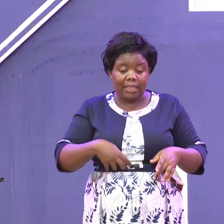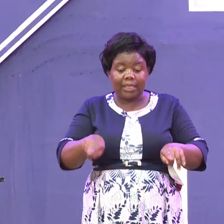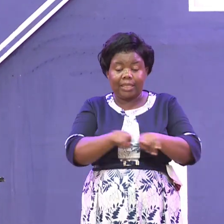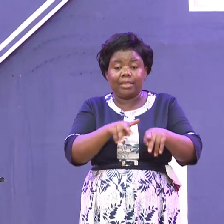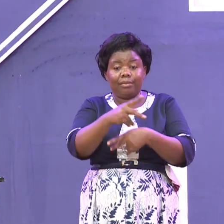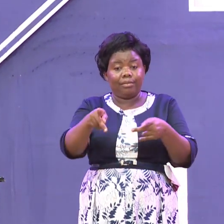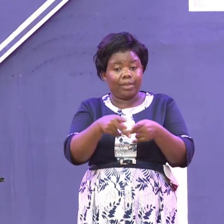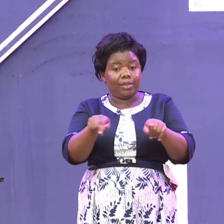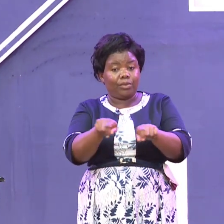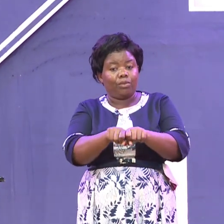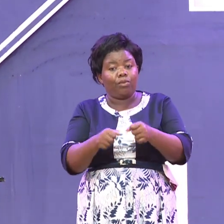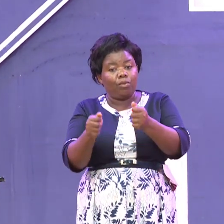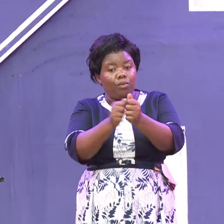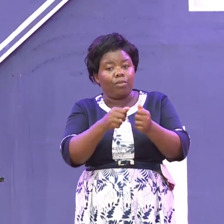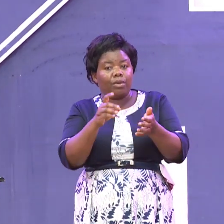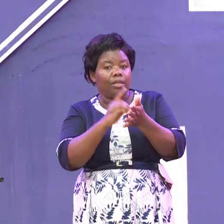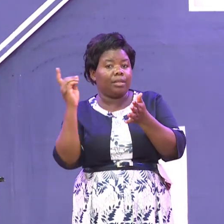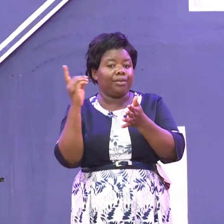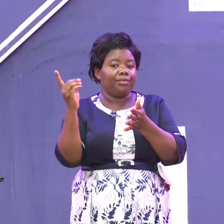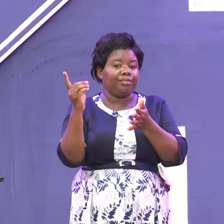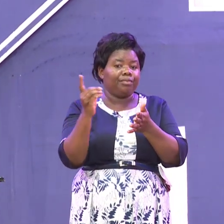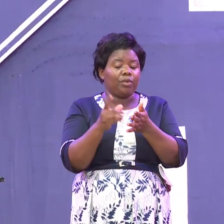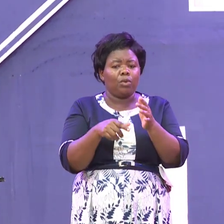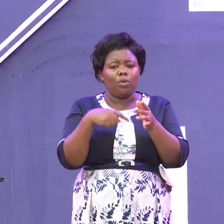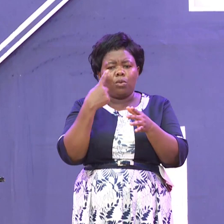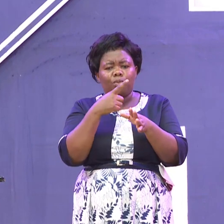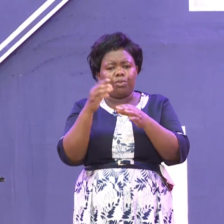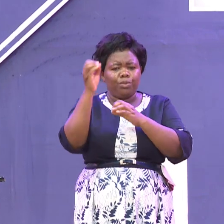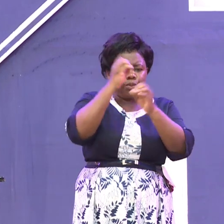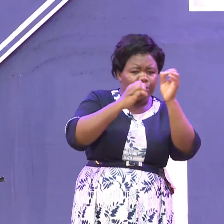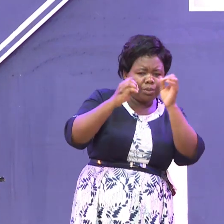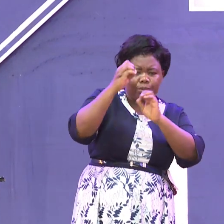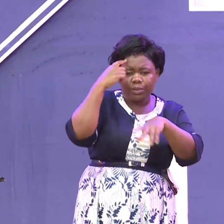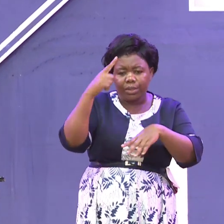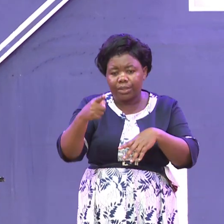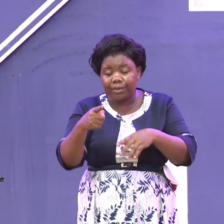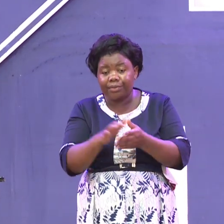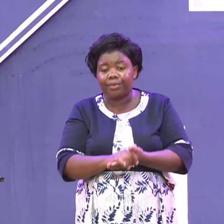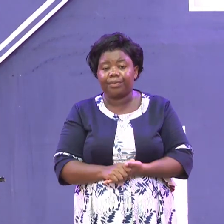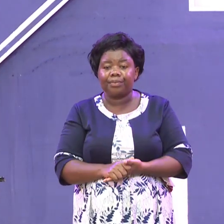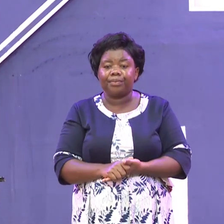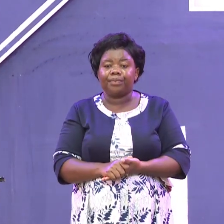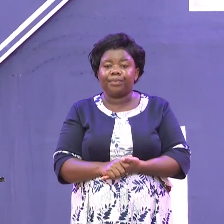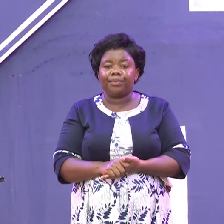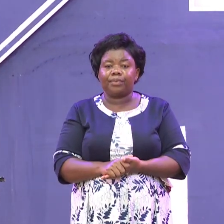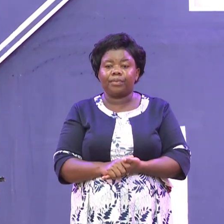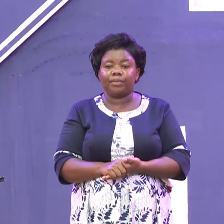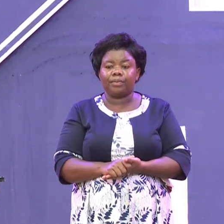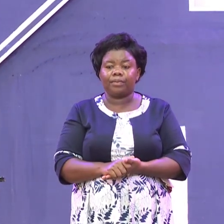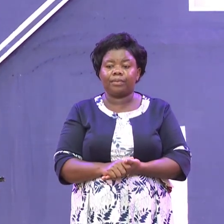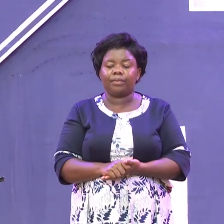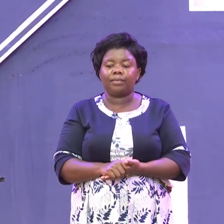yeekwese gwe banoonya. God hid David in that same cave where Saul